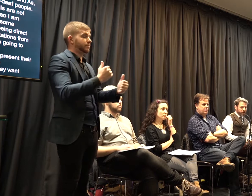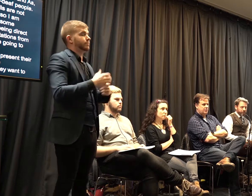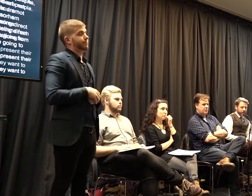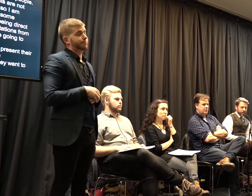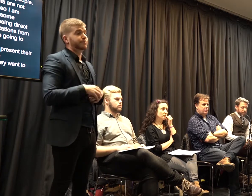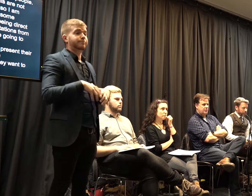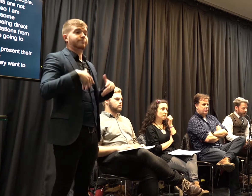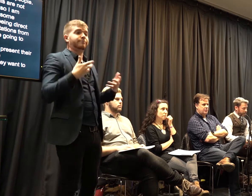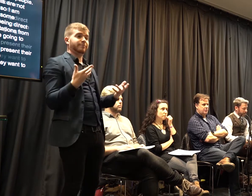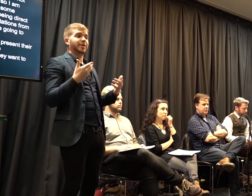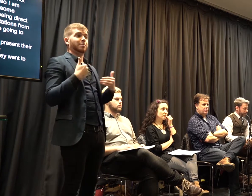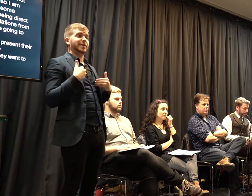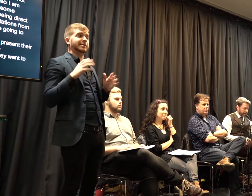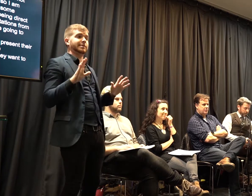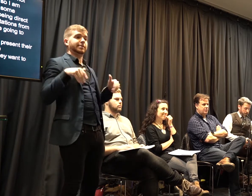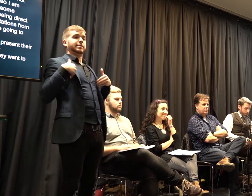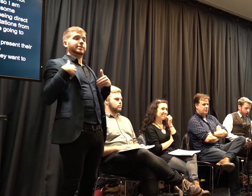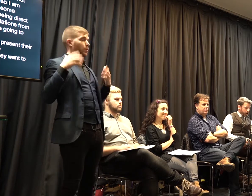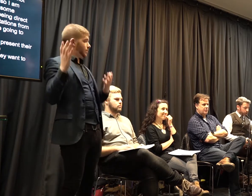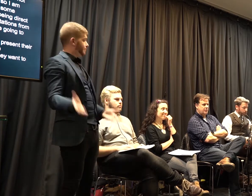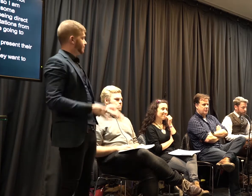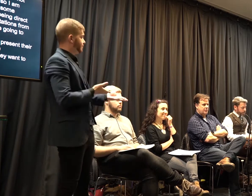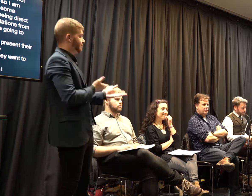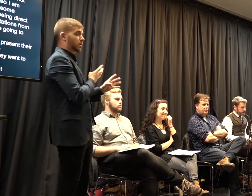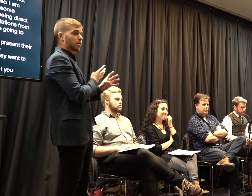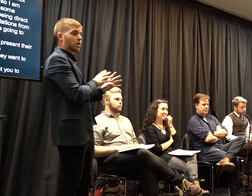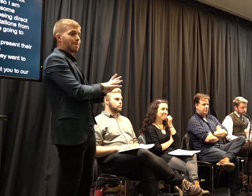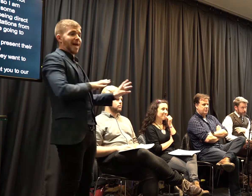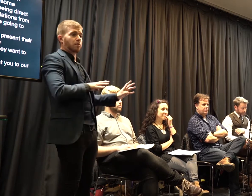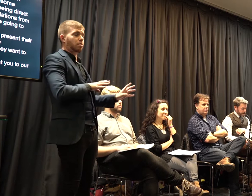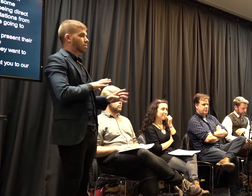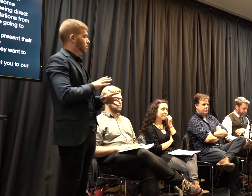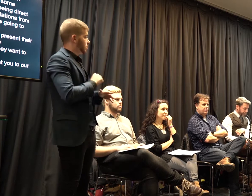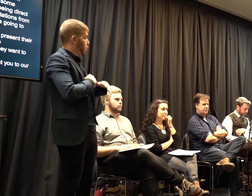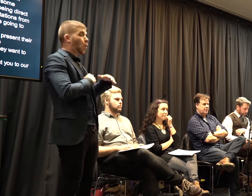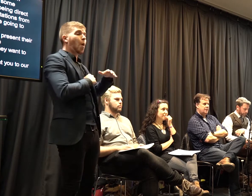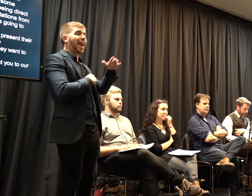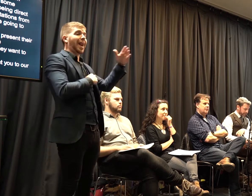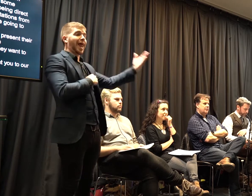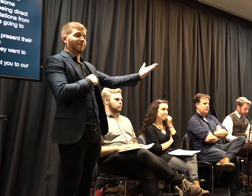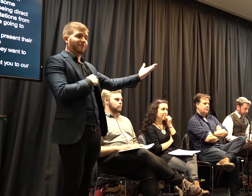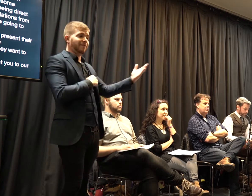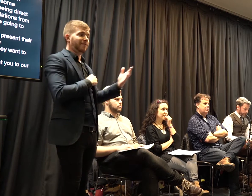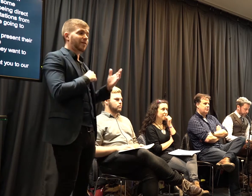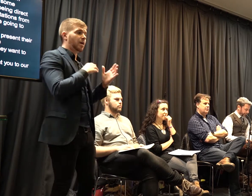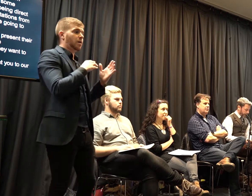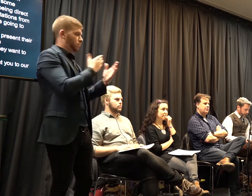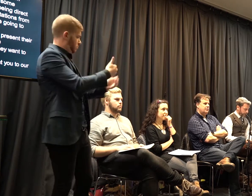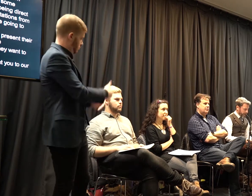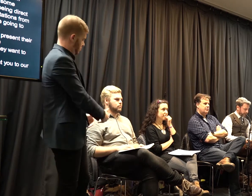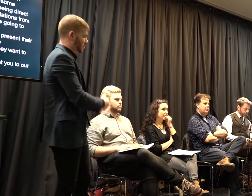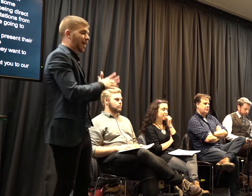further ado, I've done enough. I'm going to present you to our panel. To your furthest left, we have Max